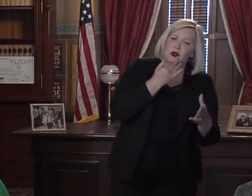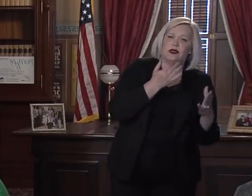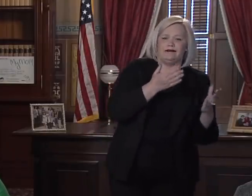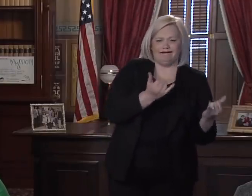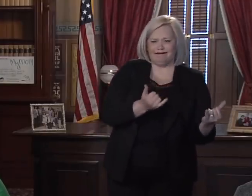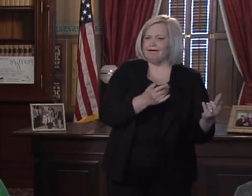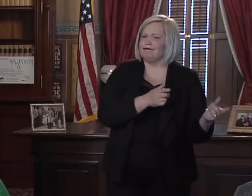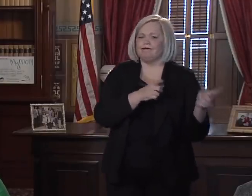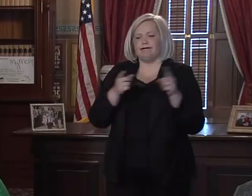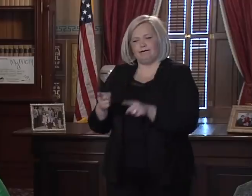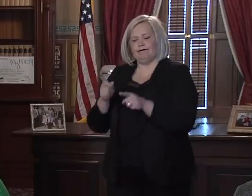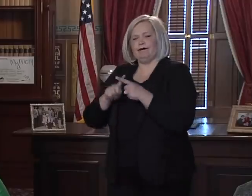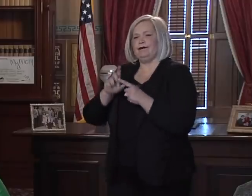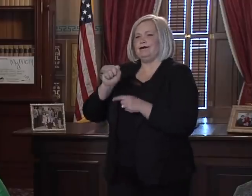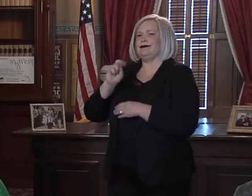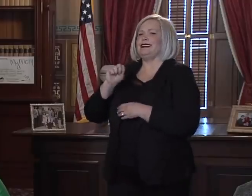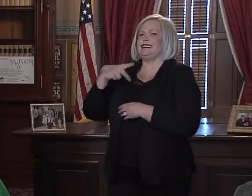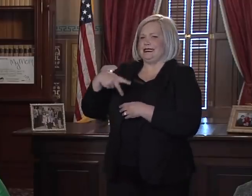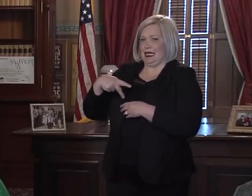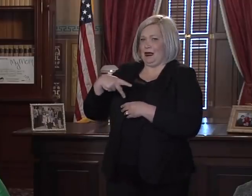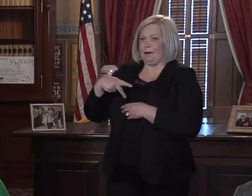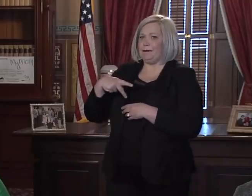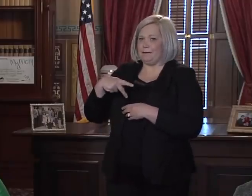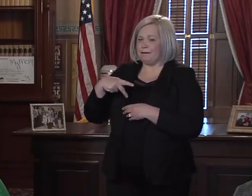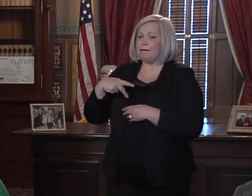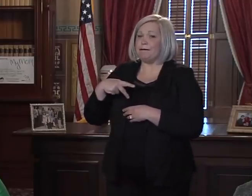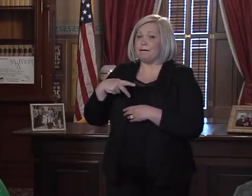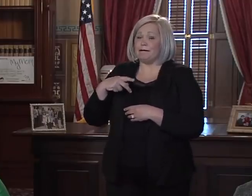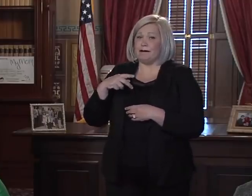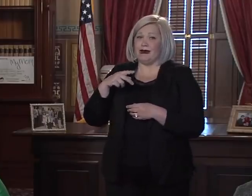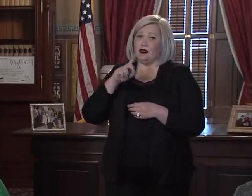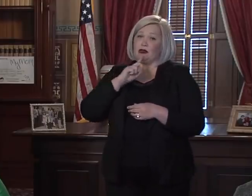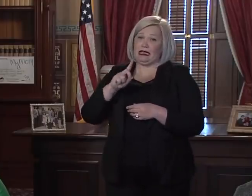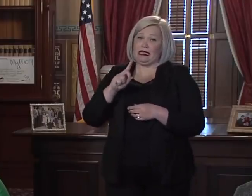in school. This is a value of about